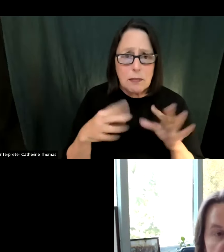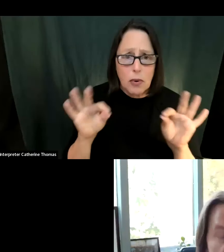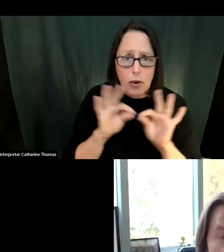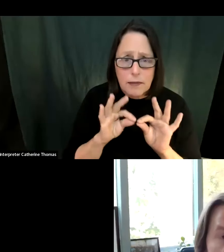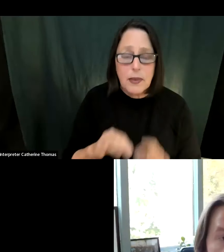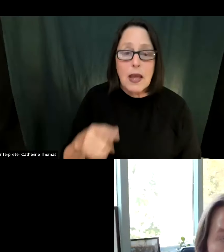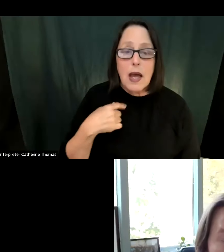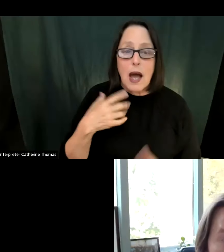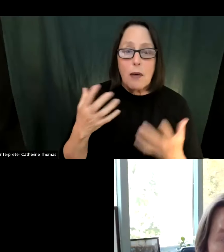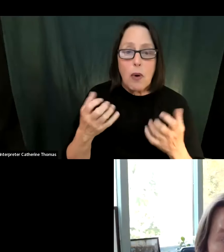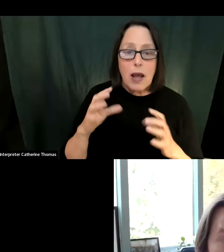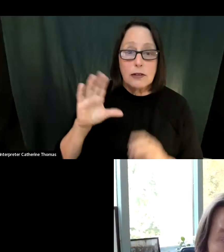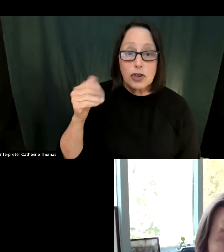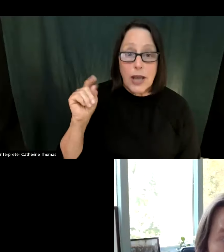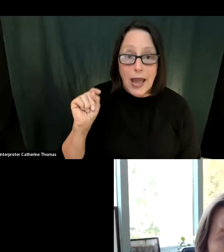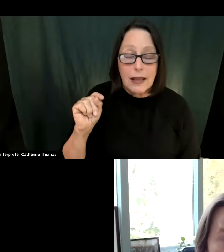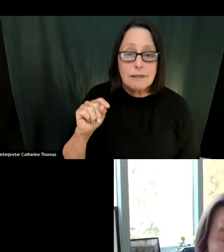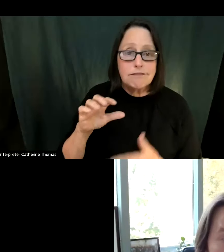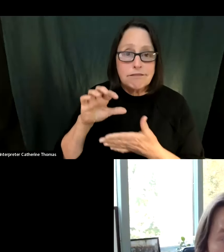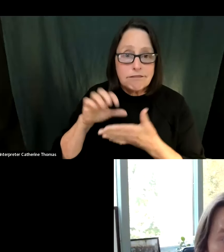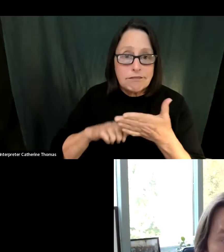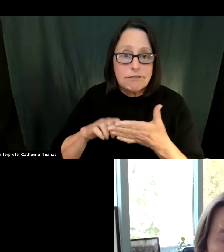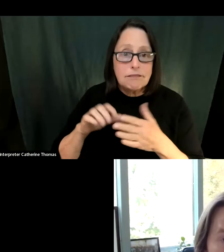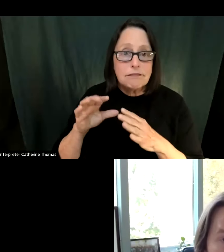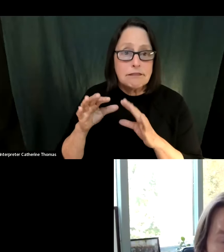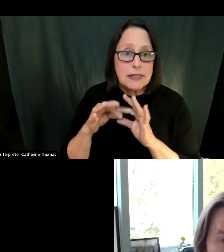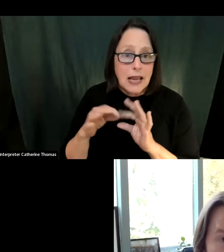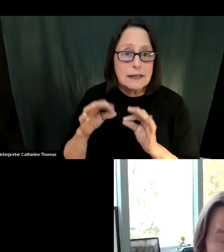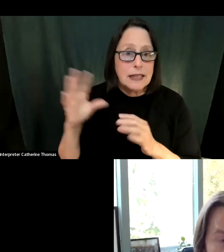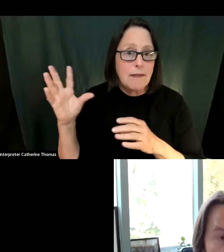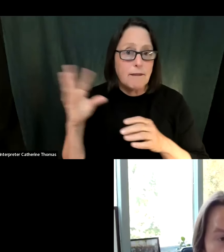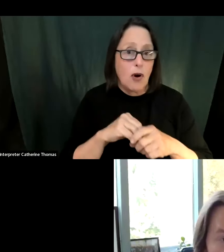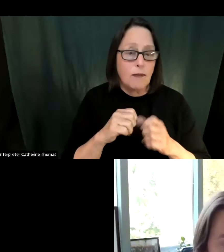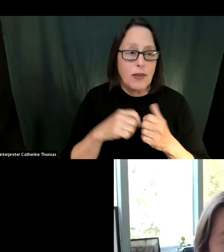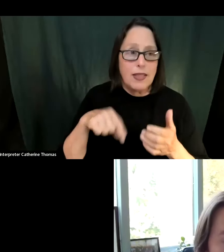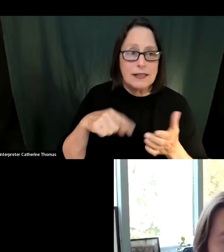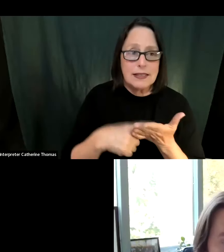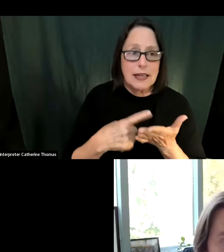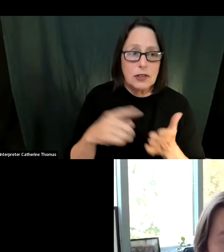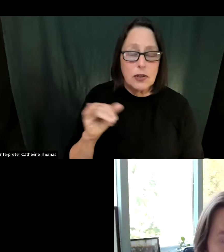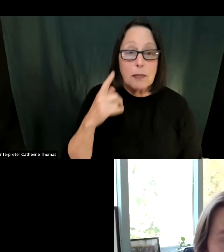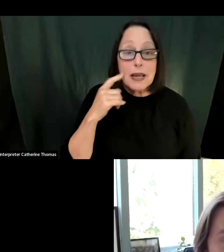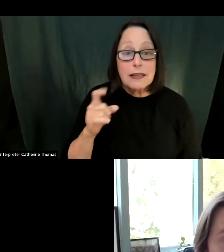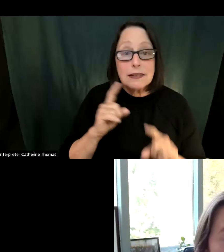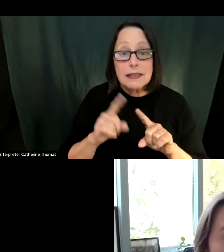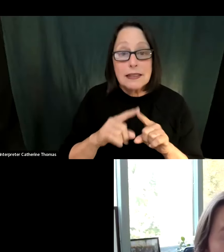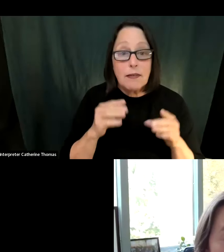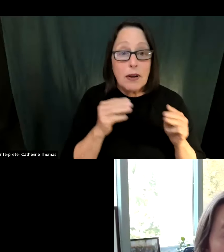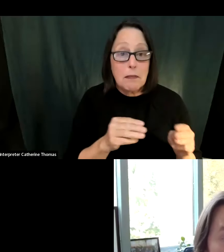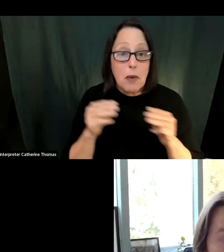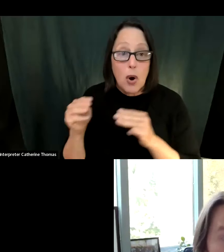bring chat and text into the conversation as well, because those particular modalities